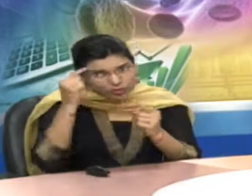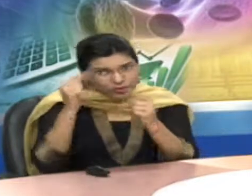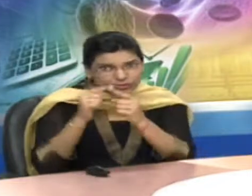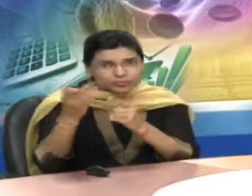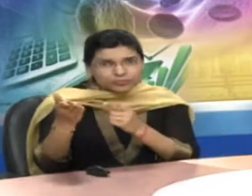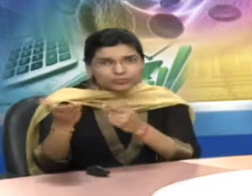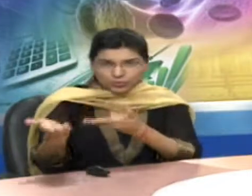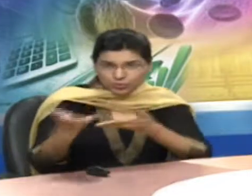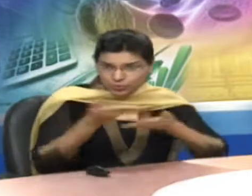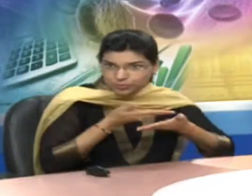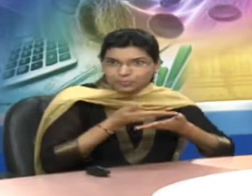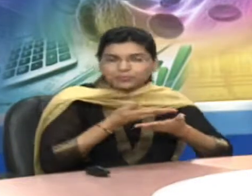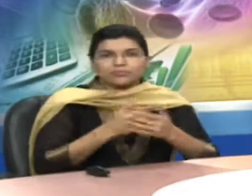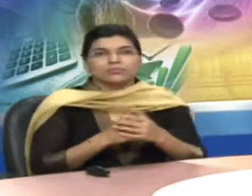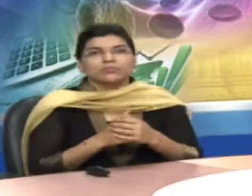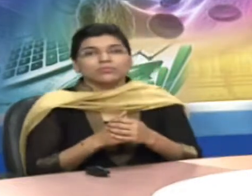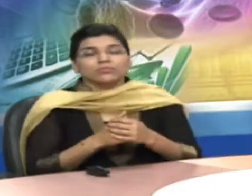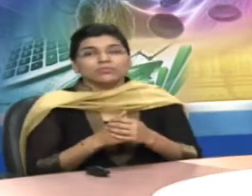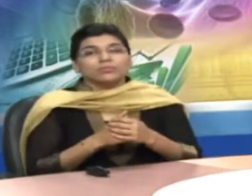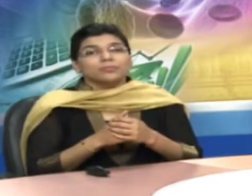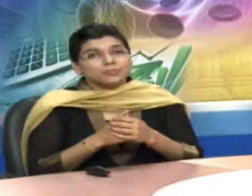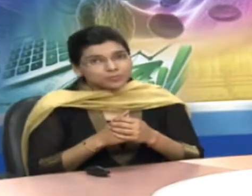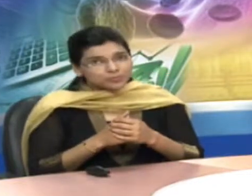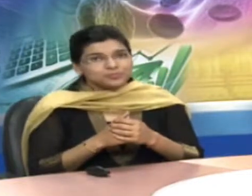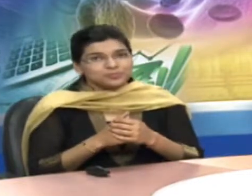you perhaps be willing to sleep in my room?"